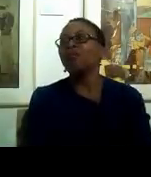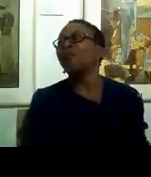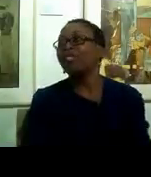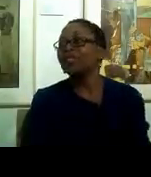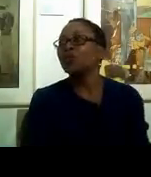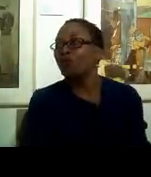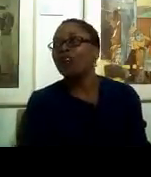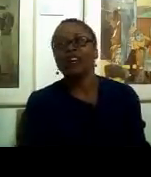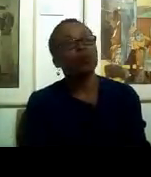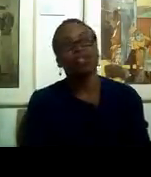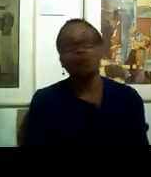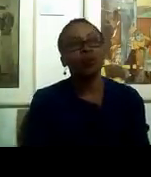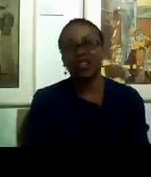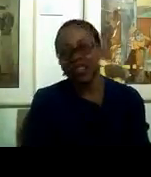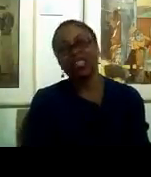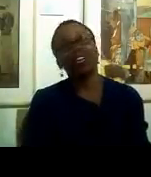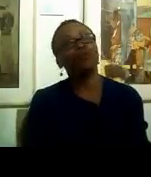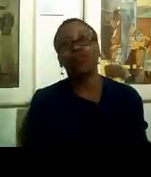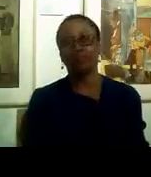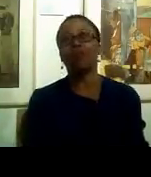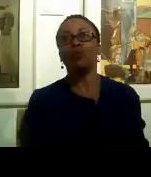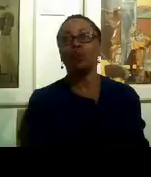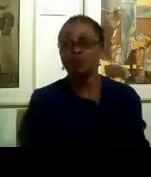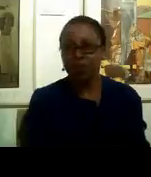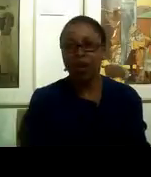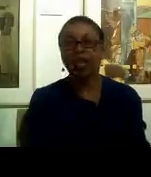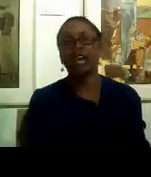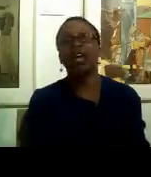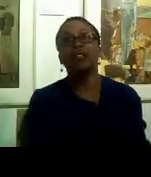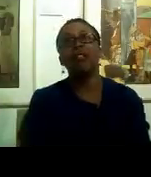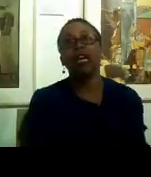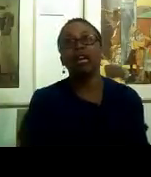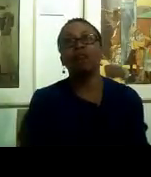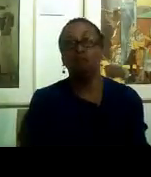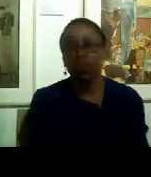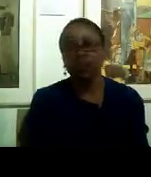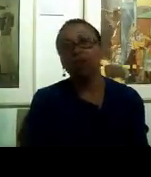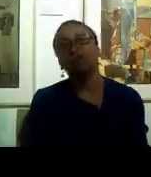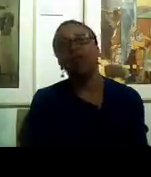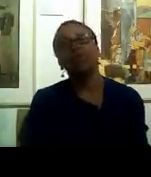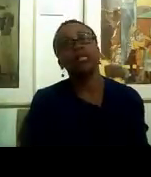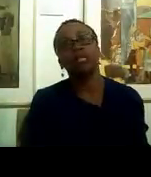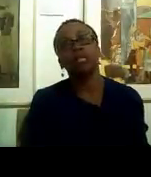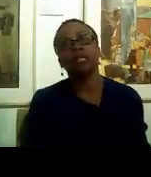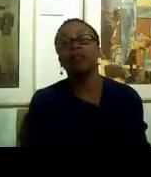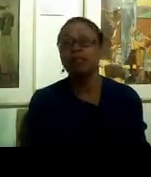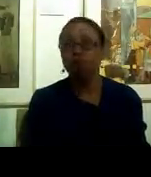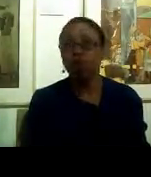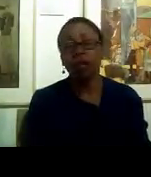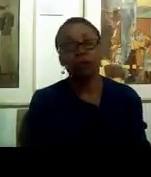is why I will say to you honestly, I fell in love with this man and have worked on behalf of his legacy, and this is why I wanted to